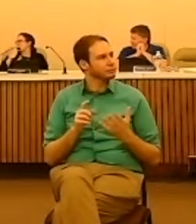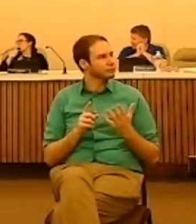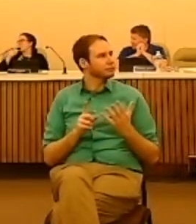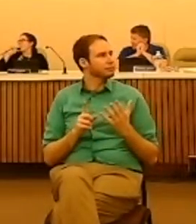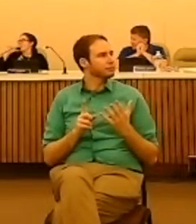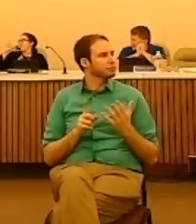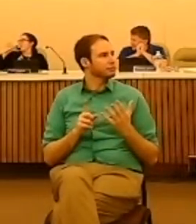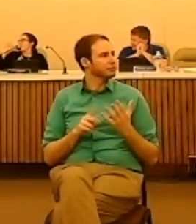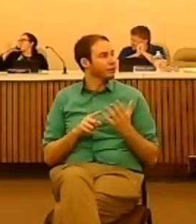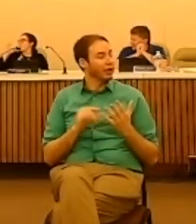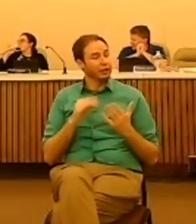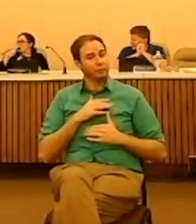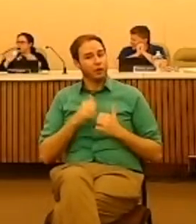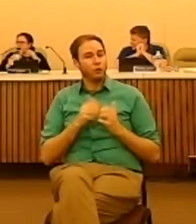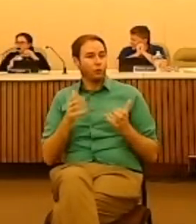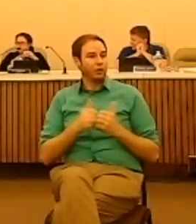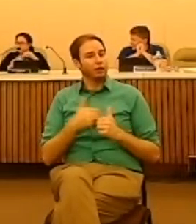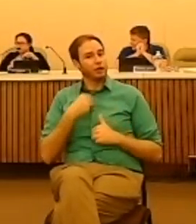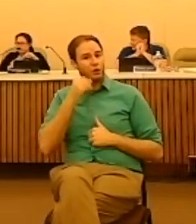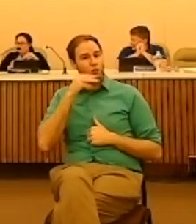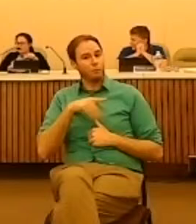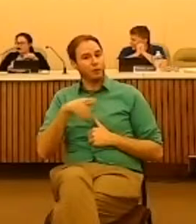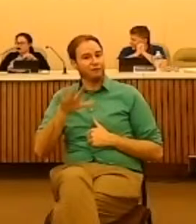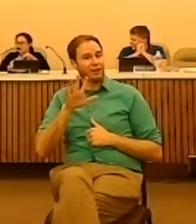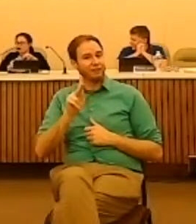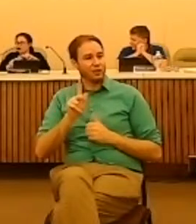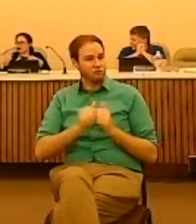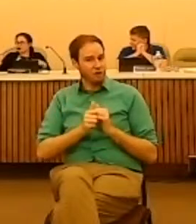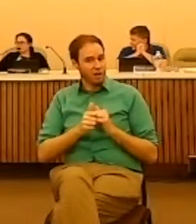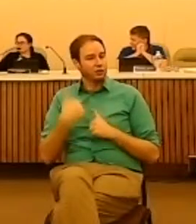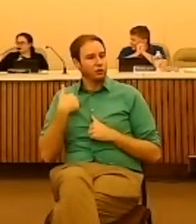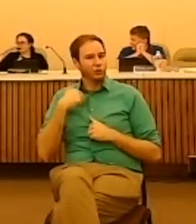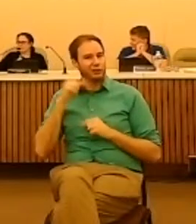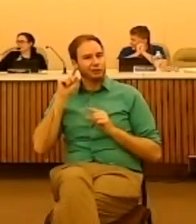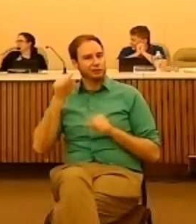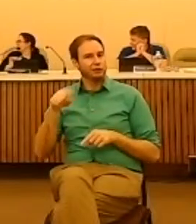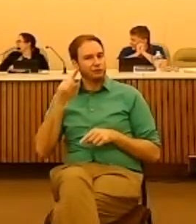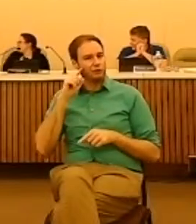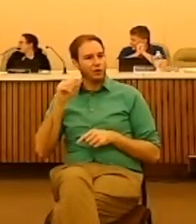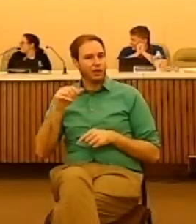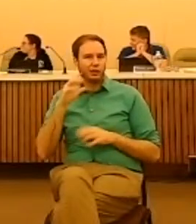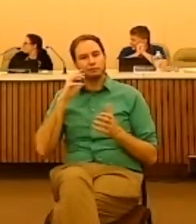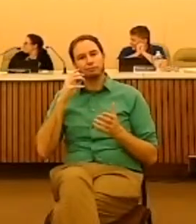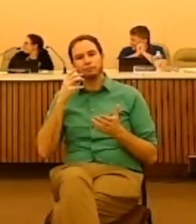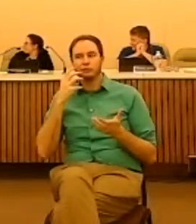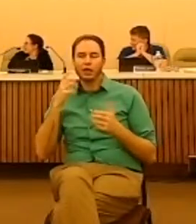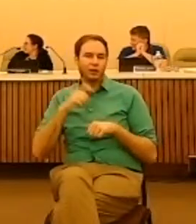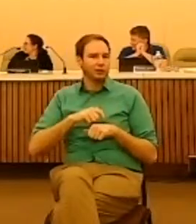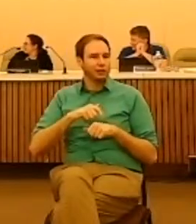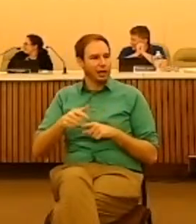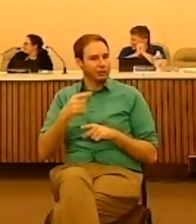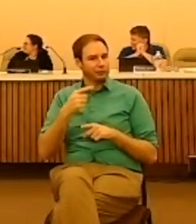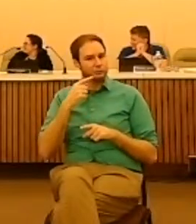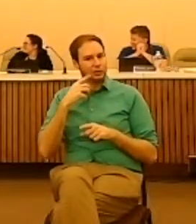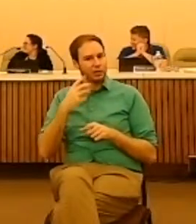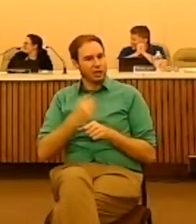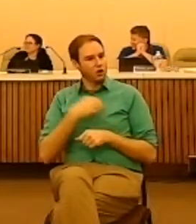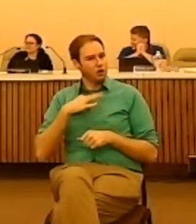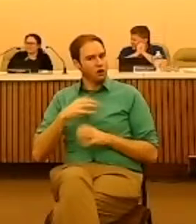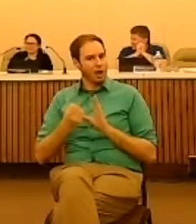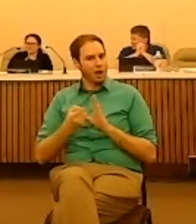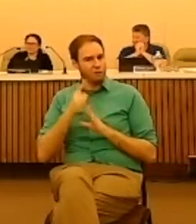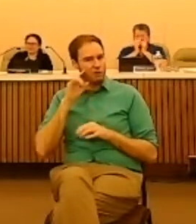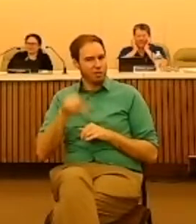had the pleasure of working with a lovely young woman at the 5K race where we were at one of the places shouting out times and she was getting hours for that.